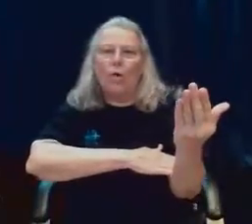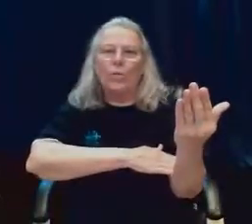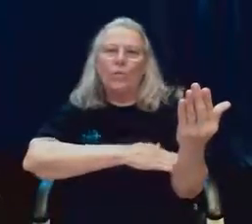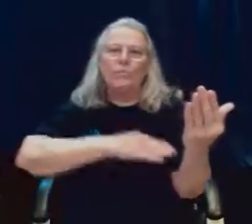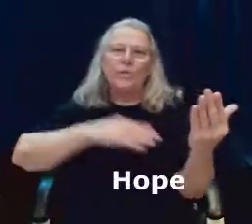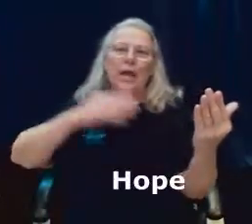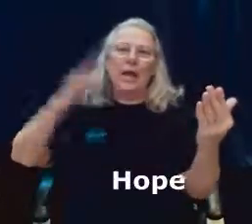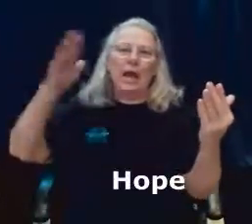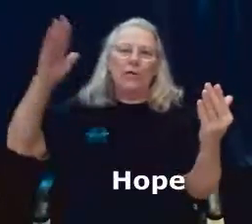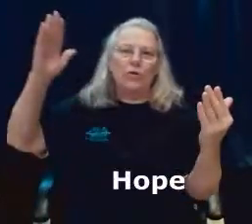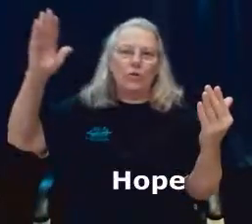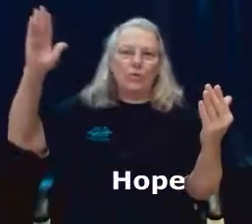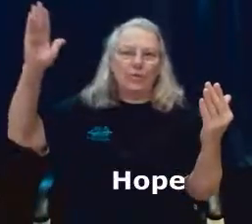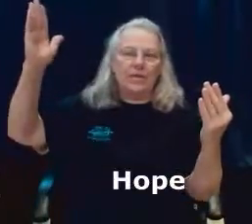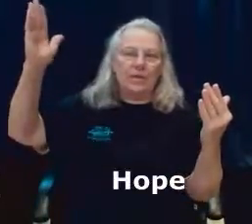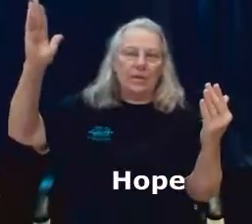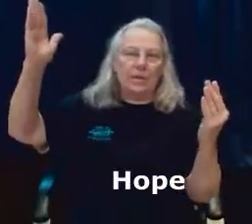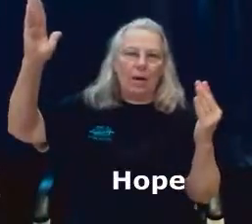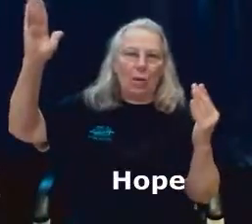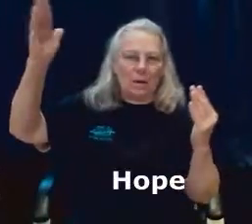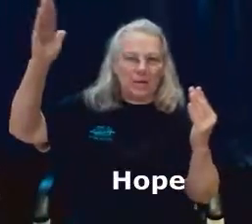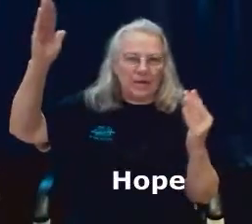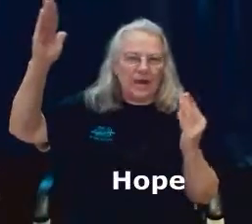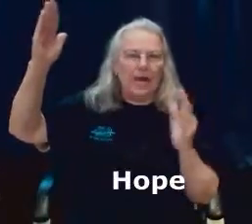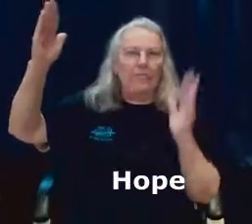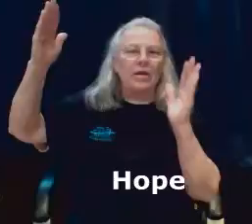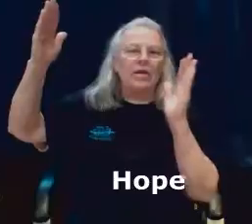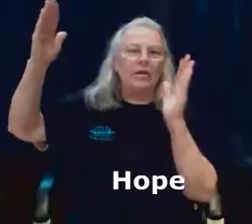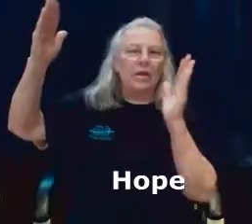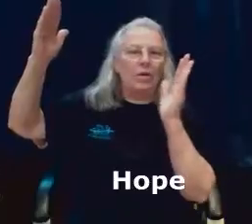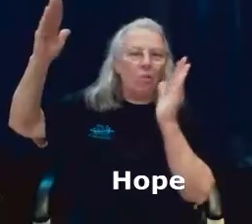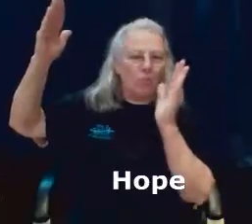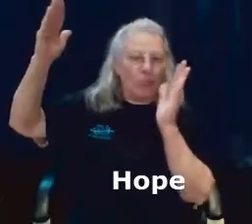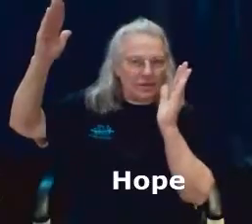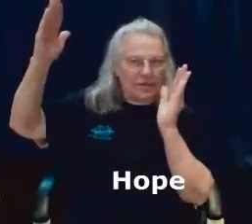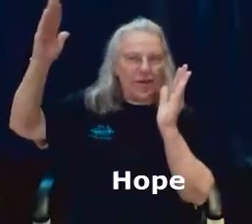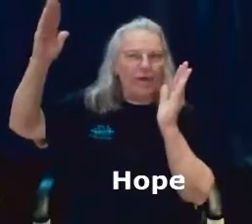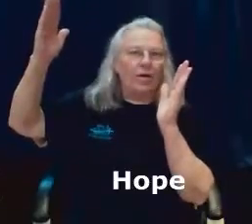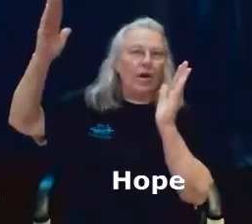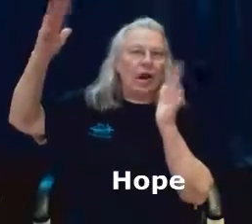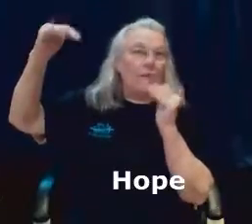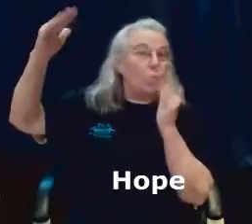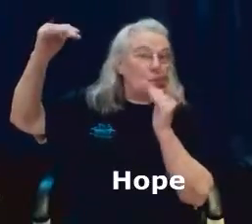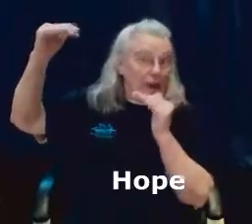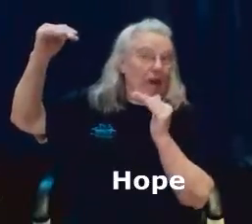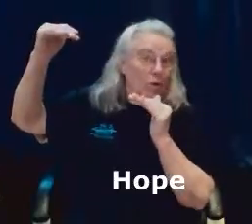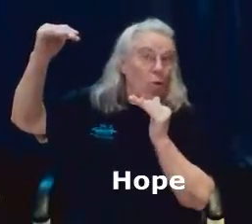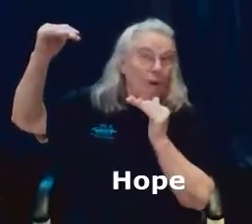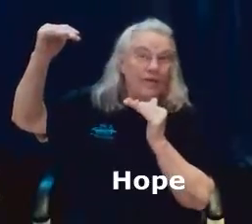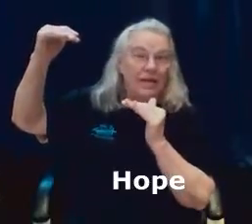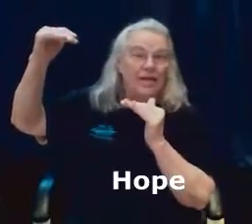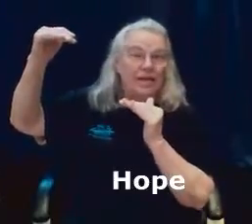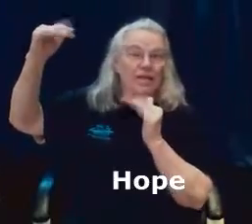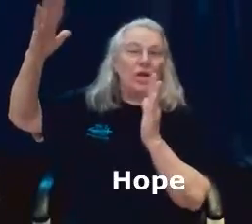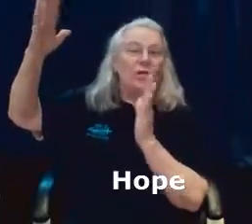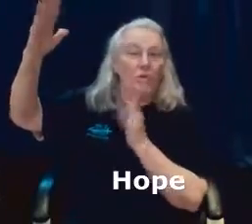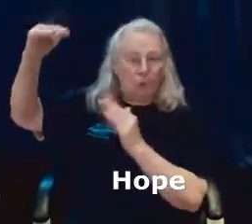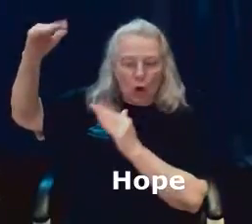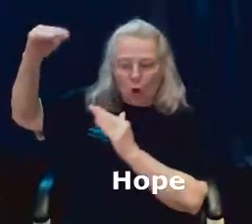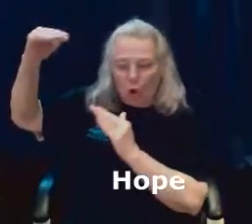Hope. And you're going to be thinking about what's in heaven, what's here, and you're going to be kind of waving at each other.